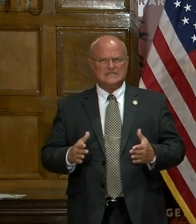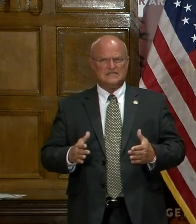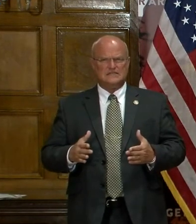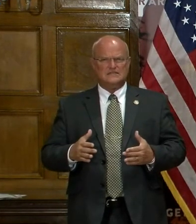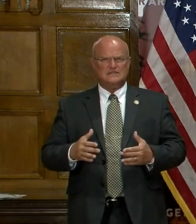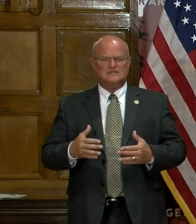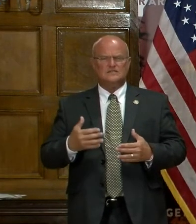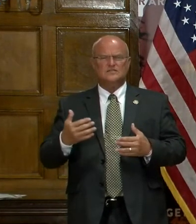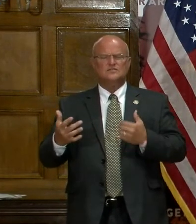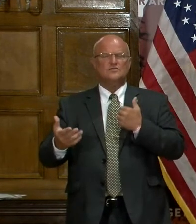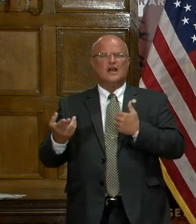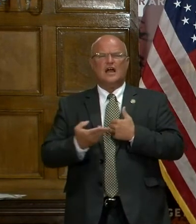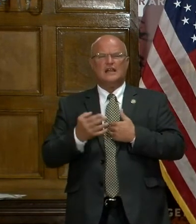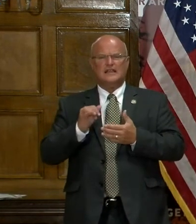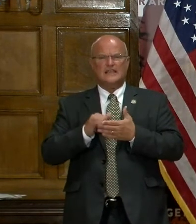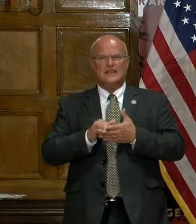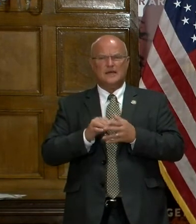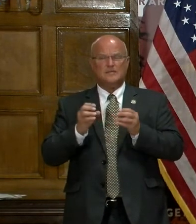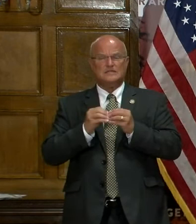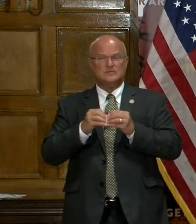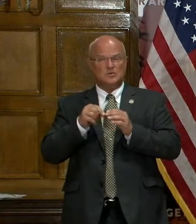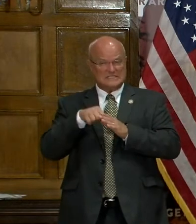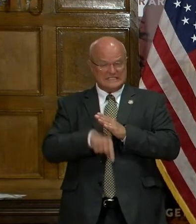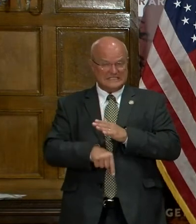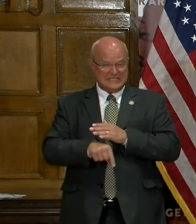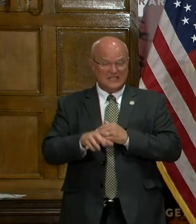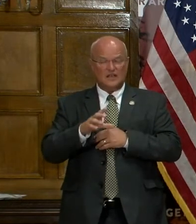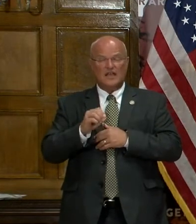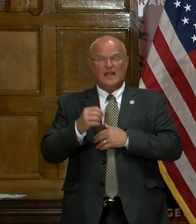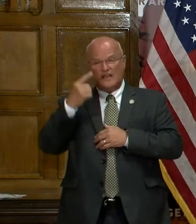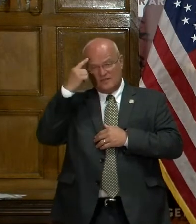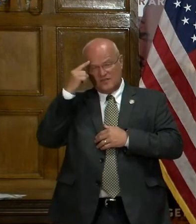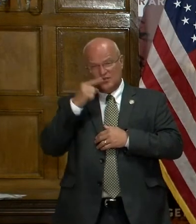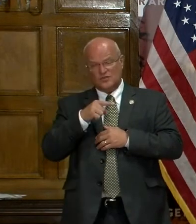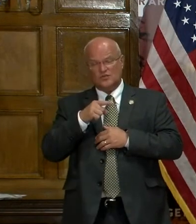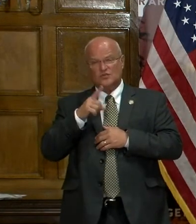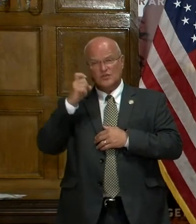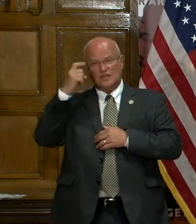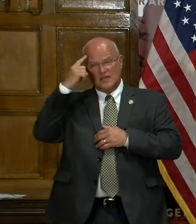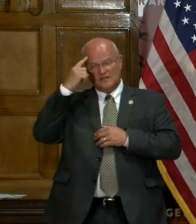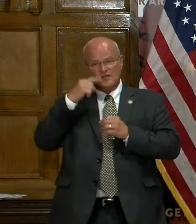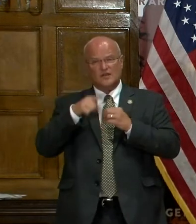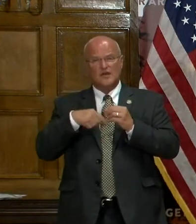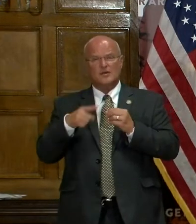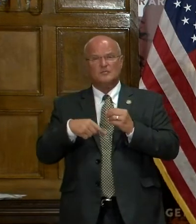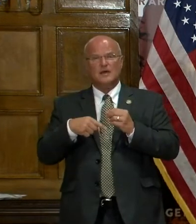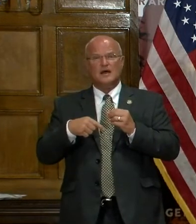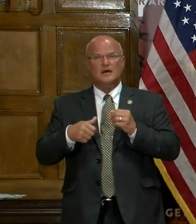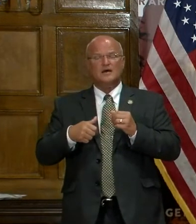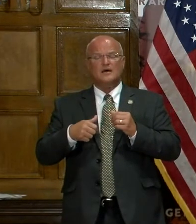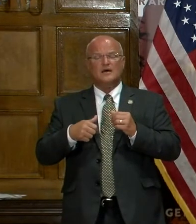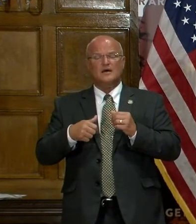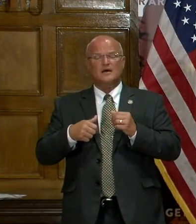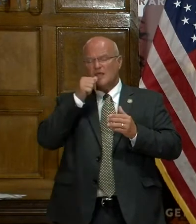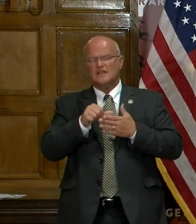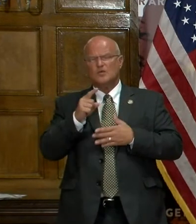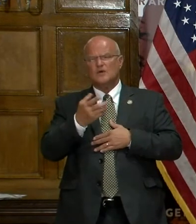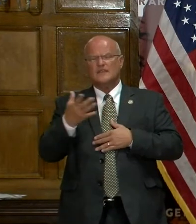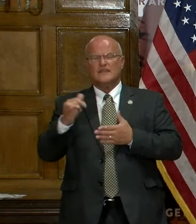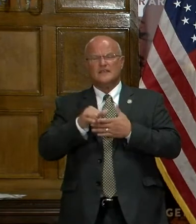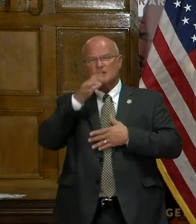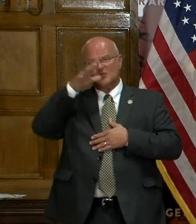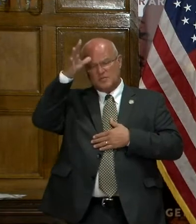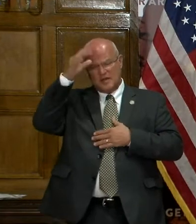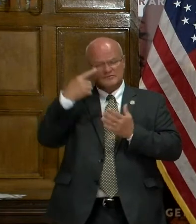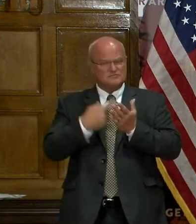and trained contact tracers. If that's much more detailed. And then for you, Governor, with regards back to that letter, one of the things